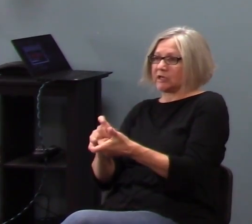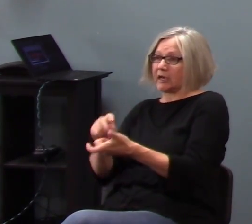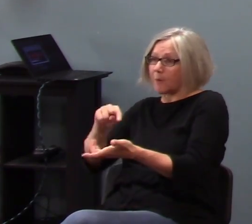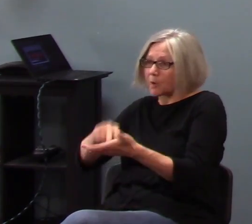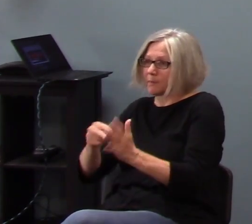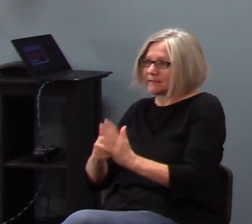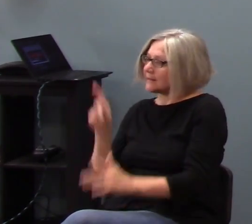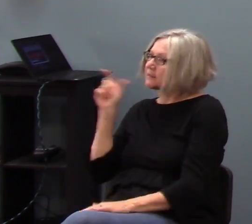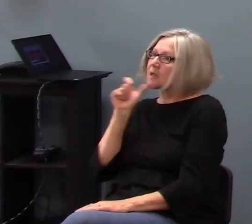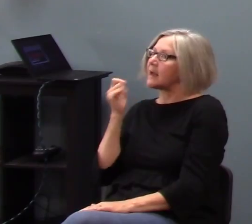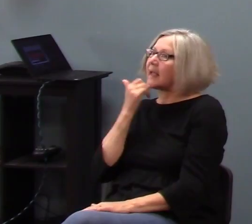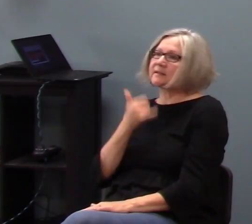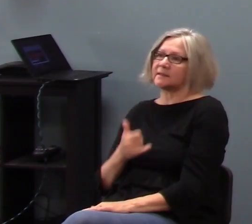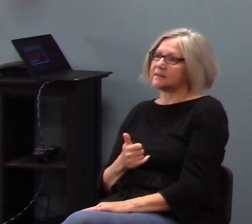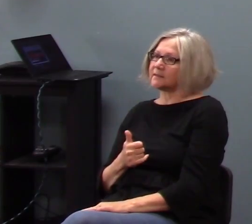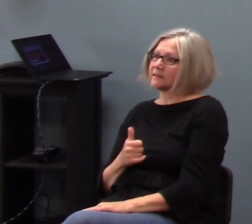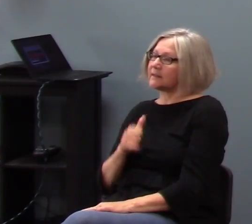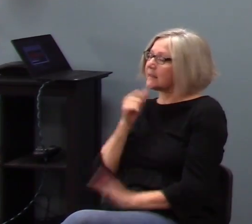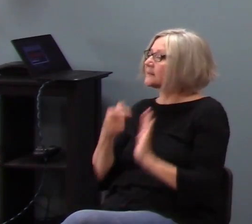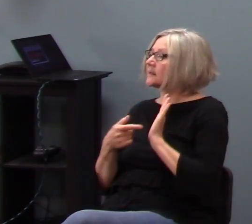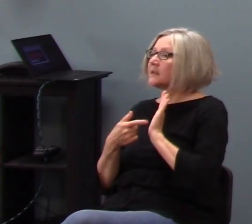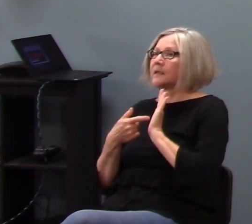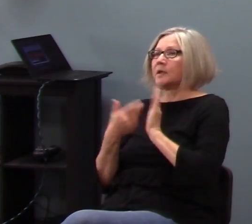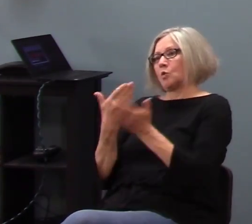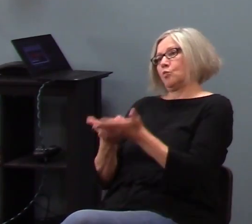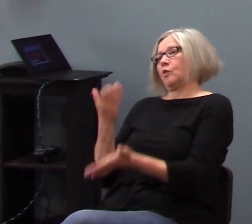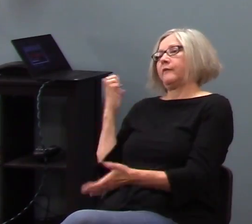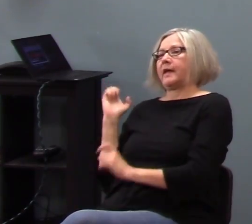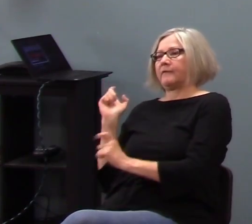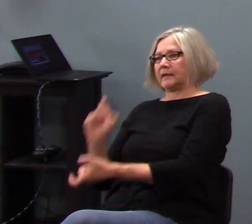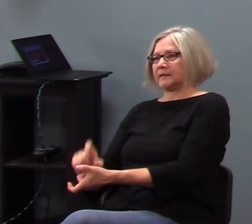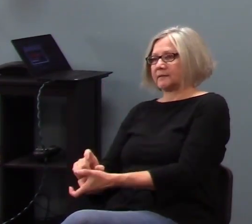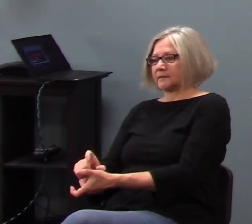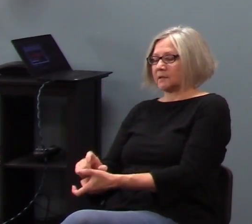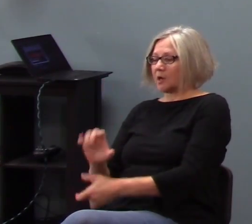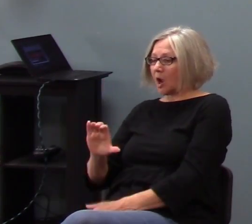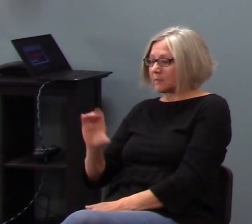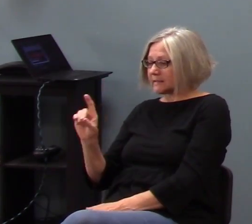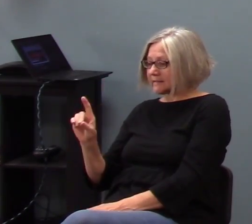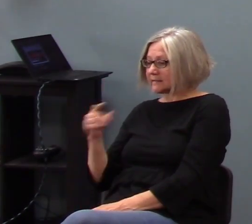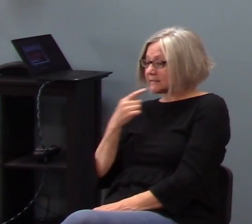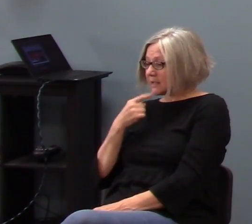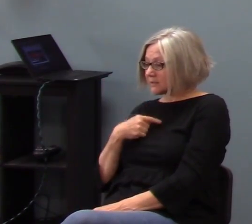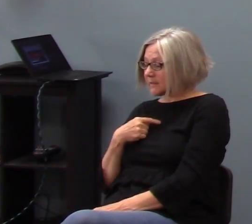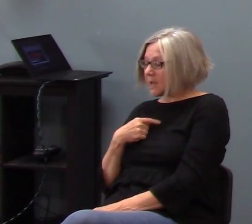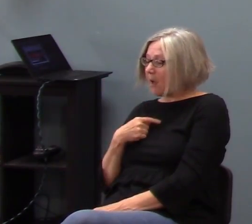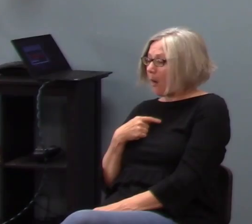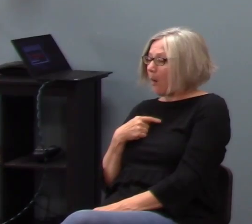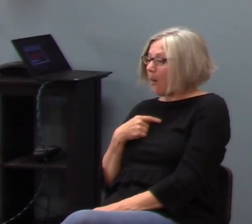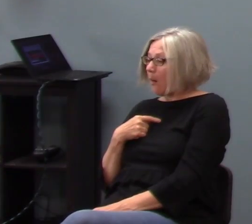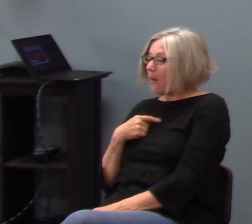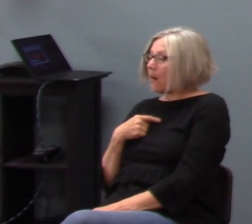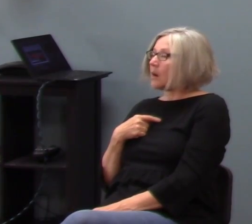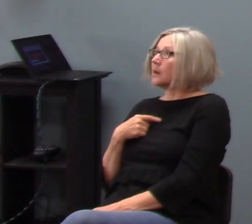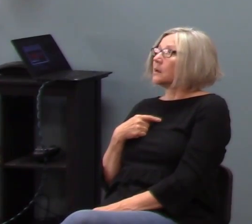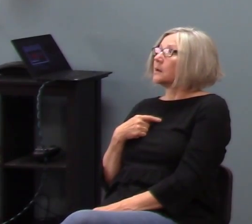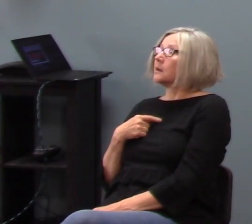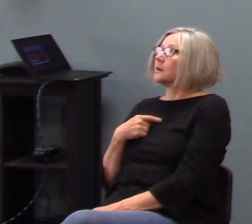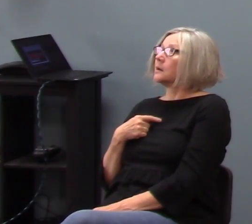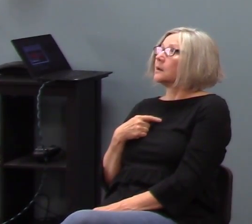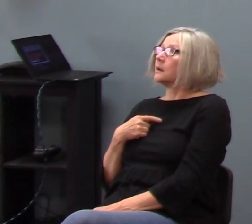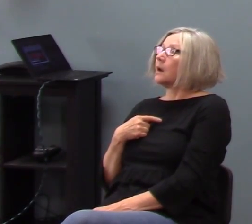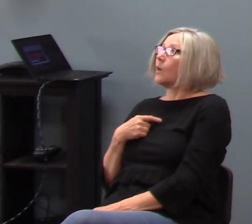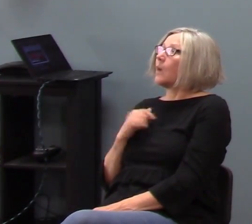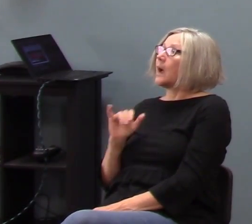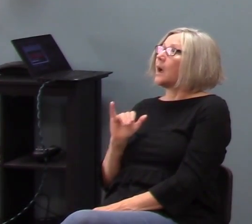an accident. This isn't evidence for evolution at all. Common descent tells me God's like, whoa, I've already got this photosynthesizing thing in a